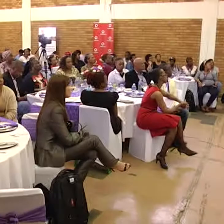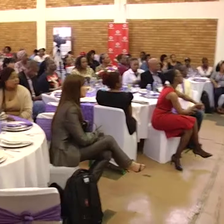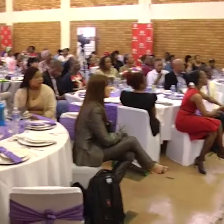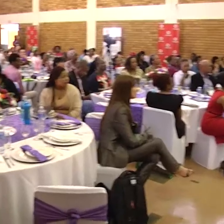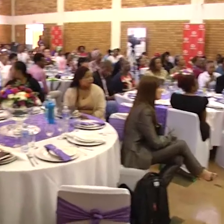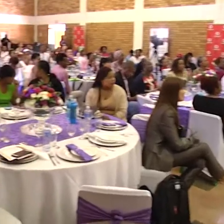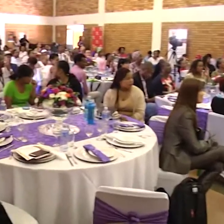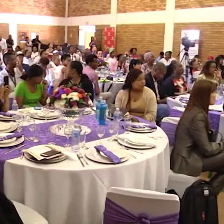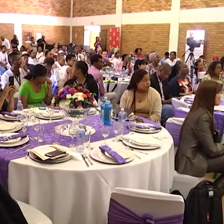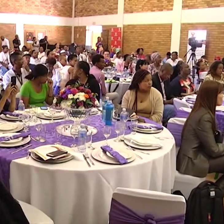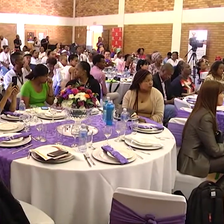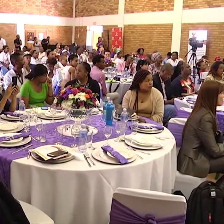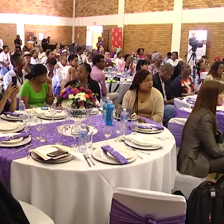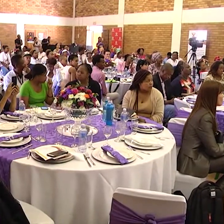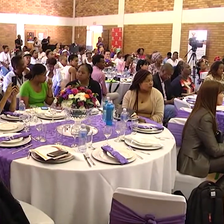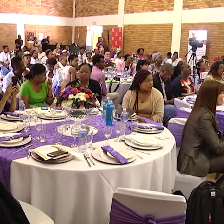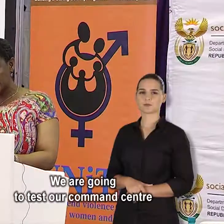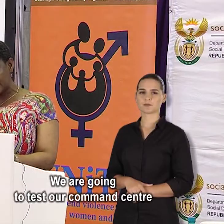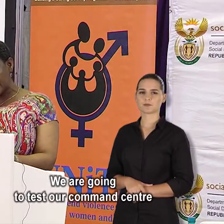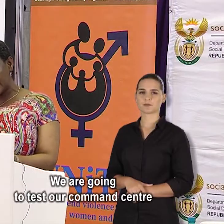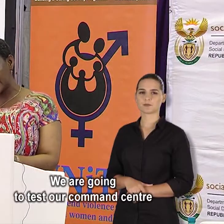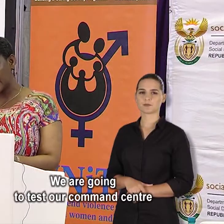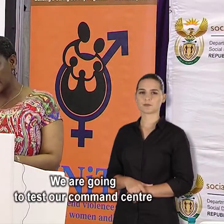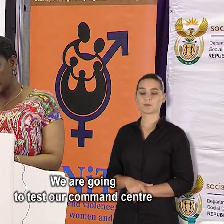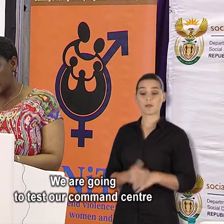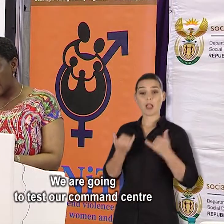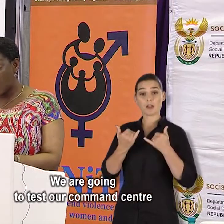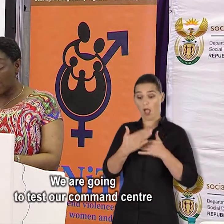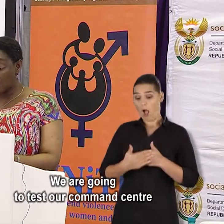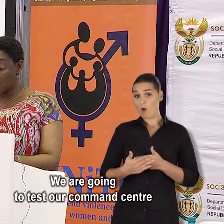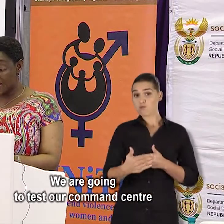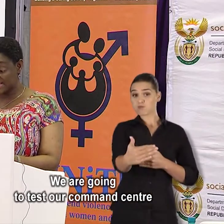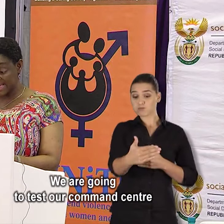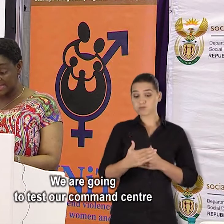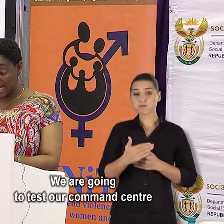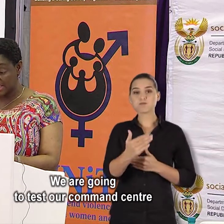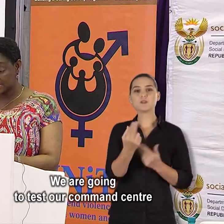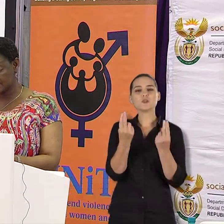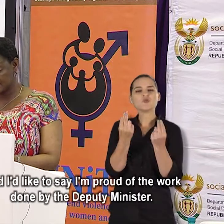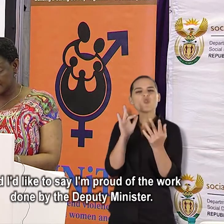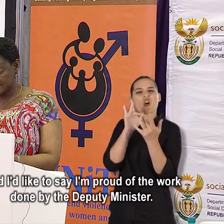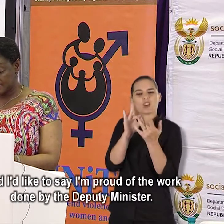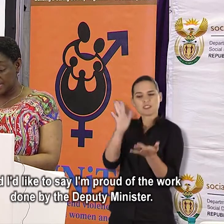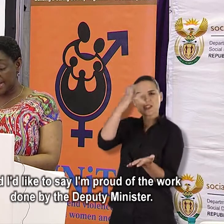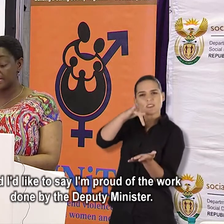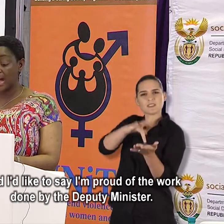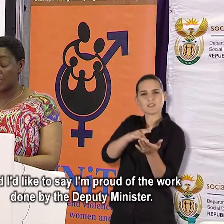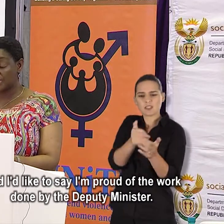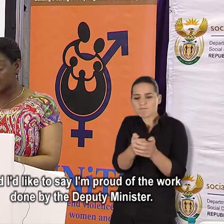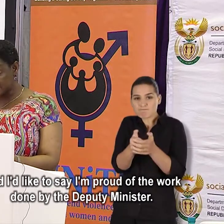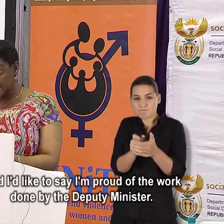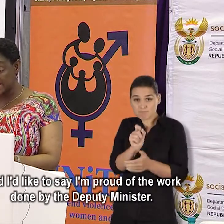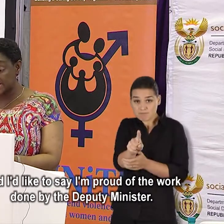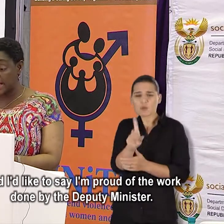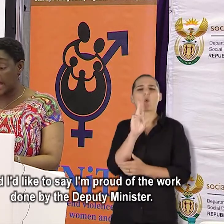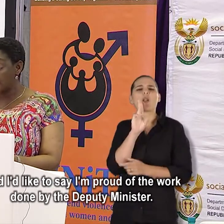occasion. So we're going to test our command center, and I